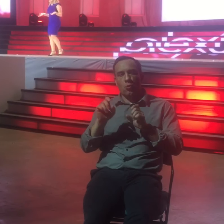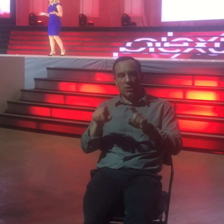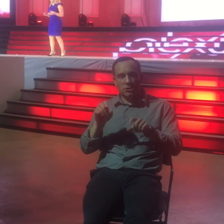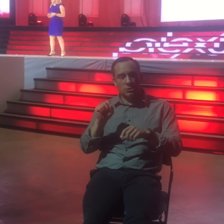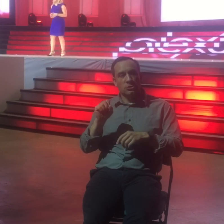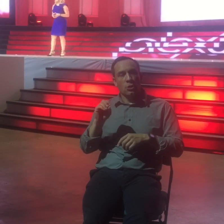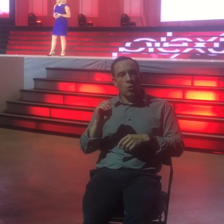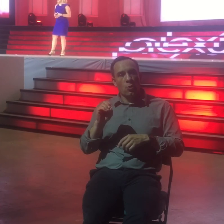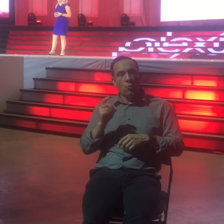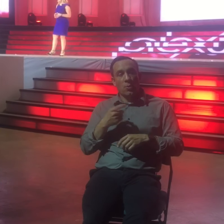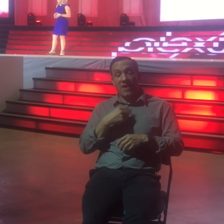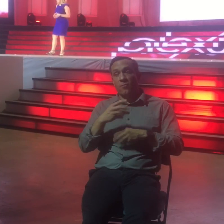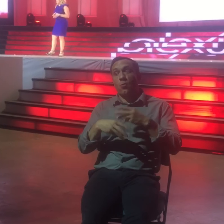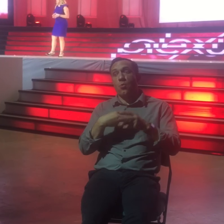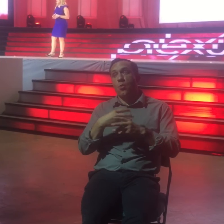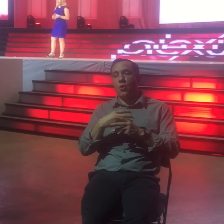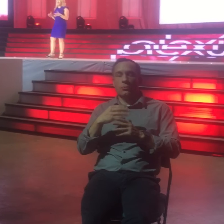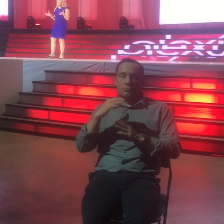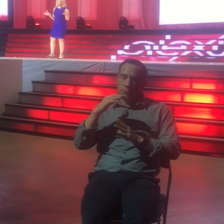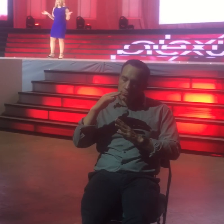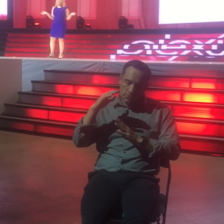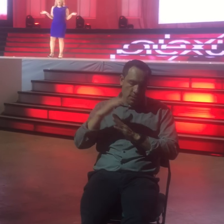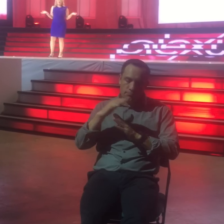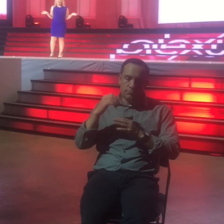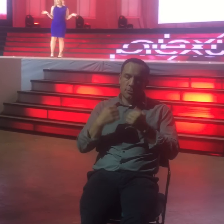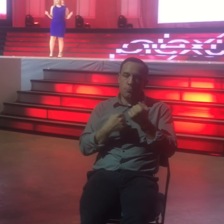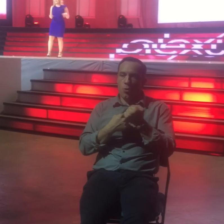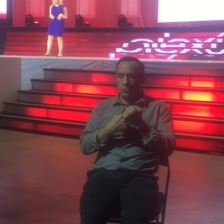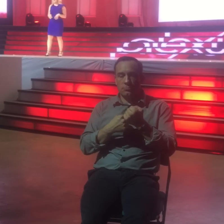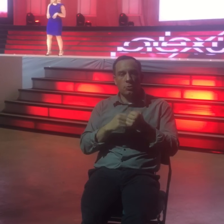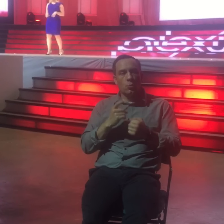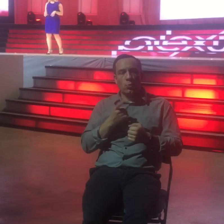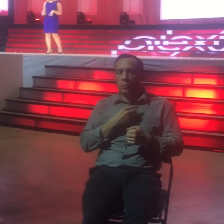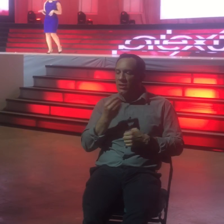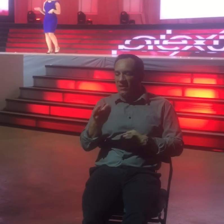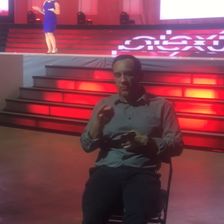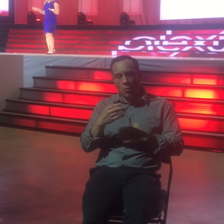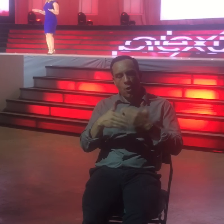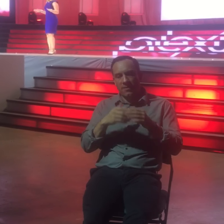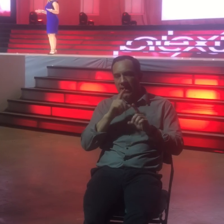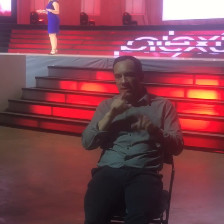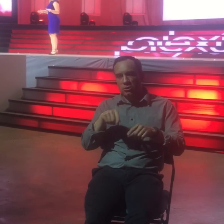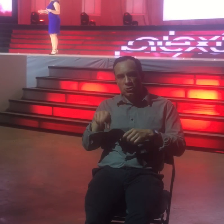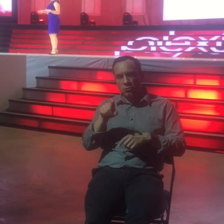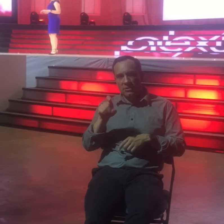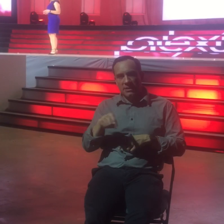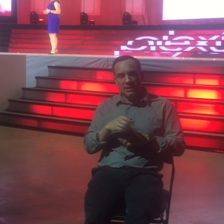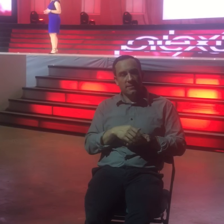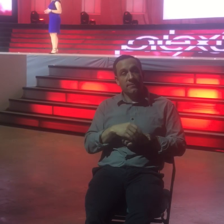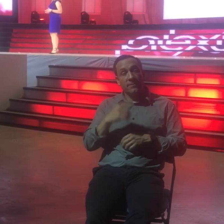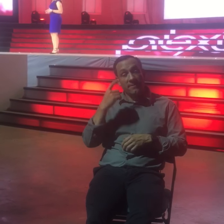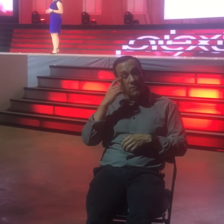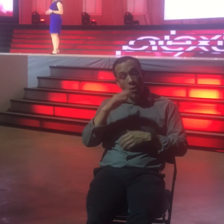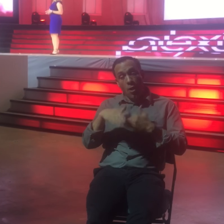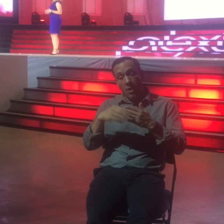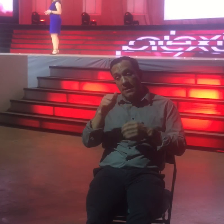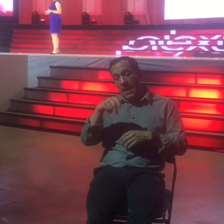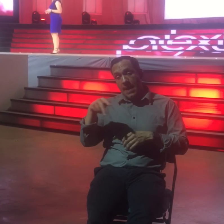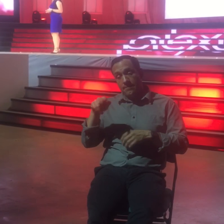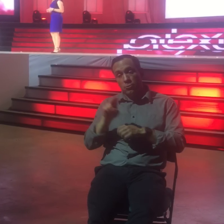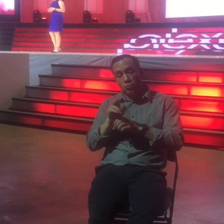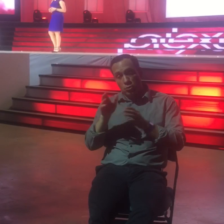together some world-class support in place, and we'll give you all the answers that you need. For all of our app users, there's also going to be a